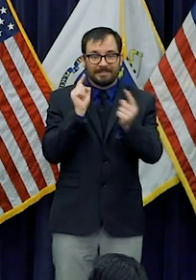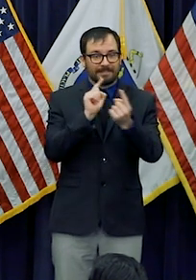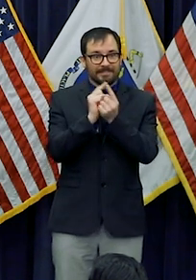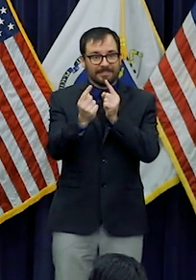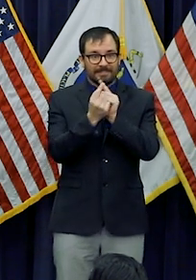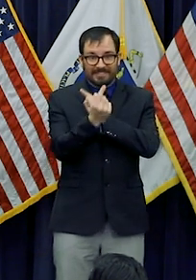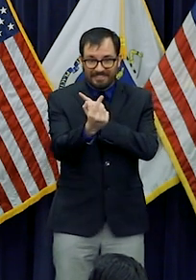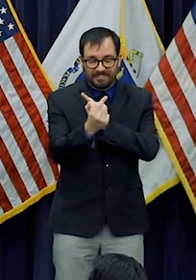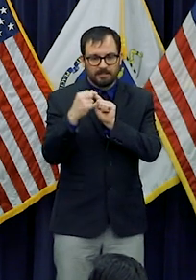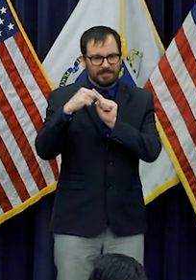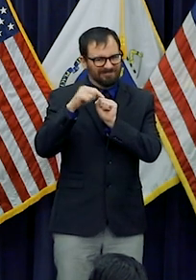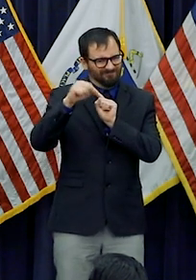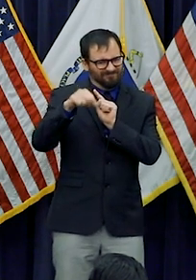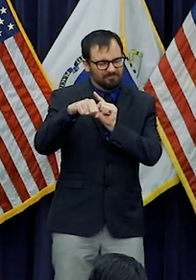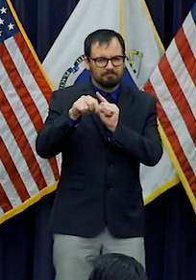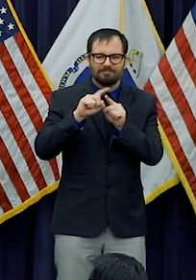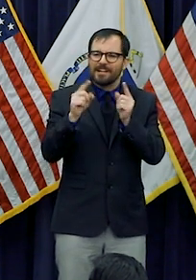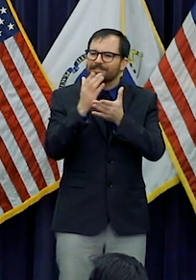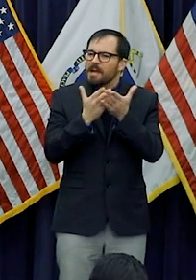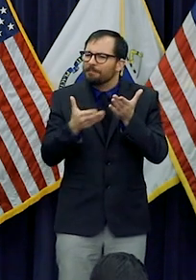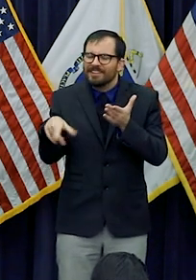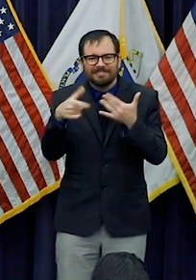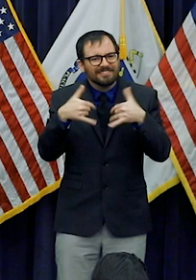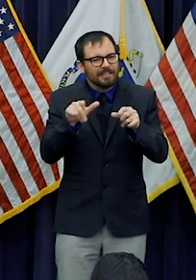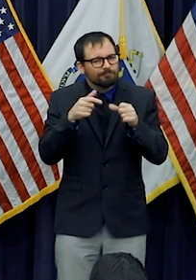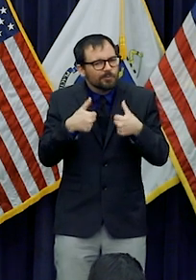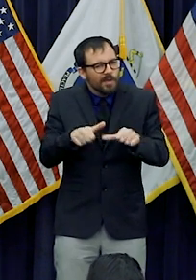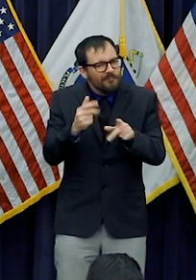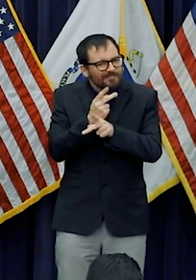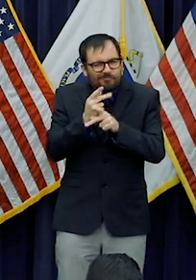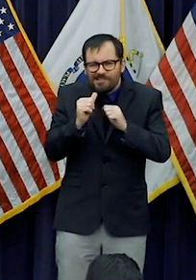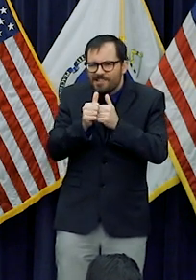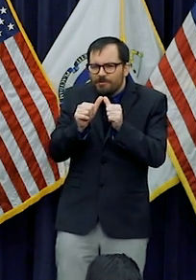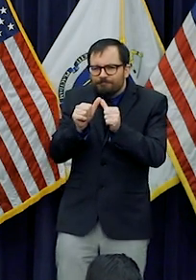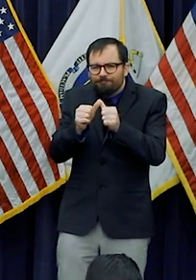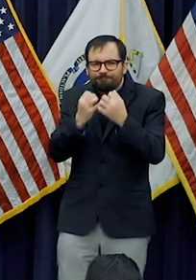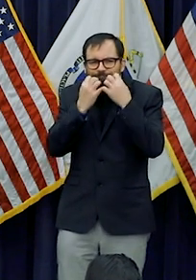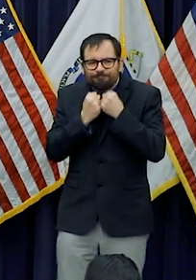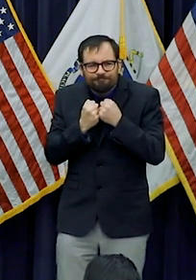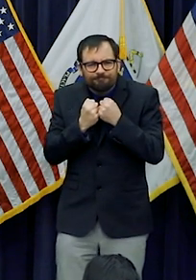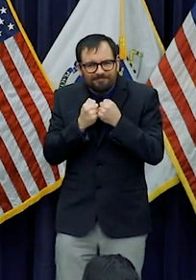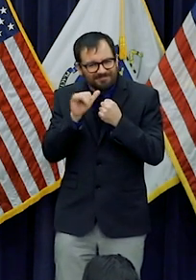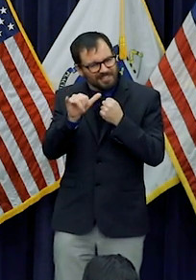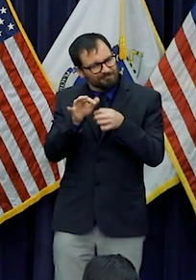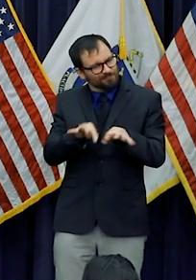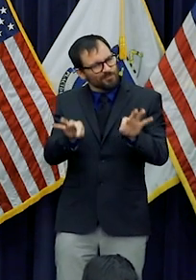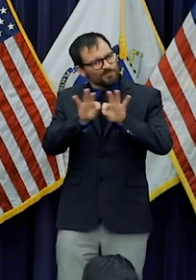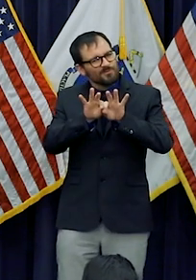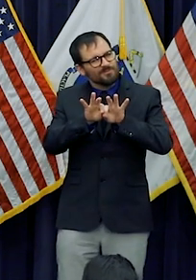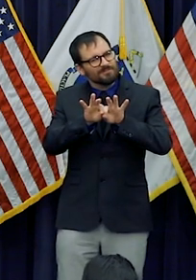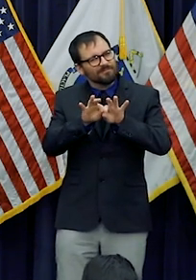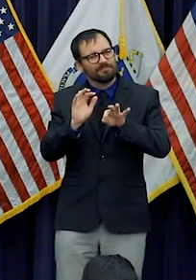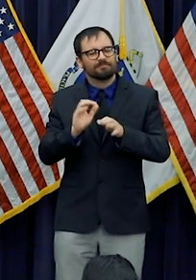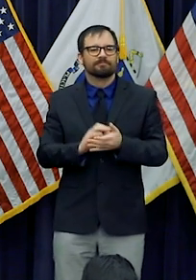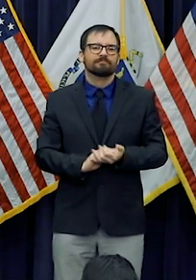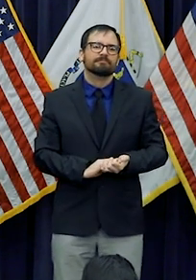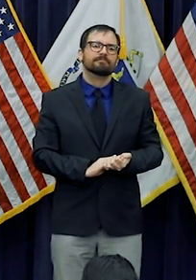Now, when we issued our order to dramatically scale back public gatherings a week